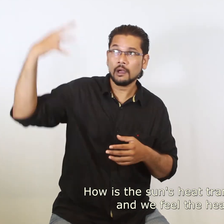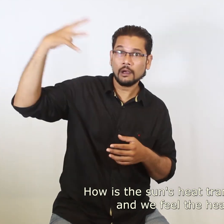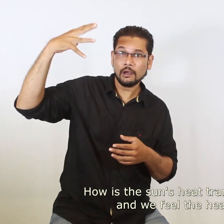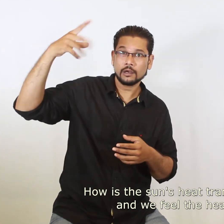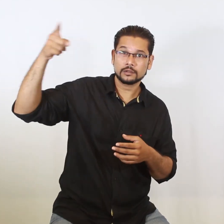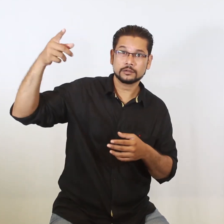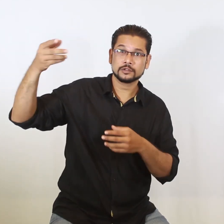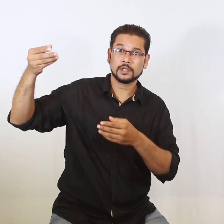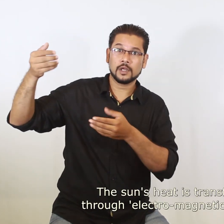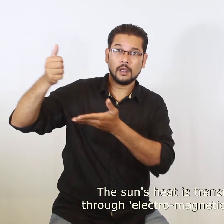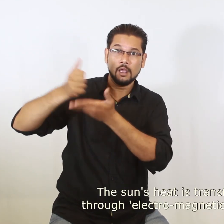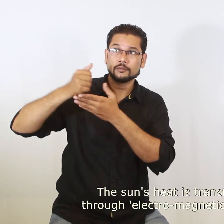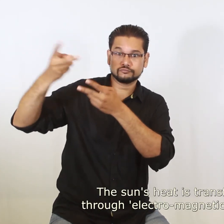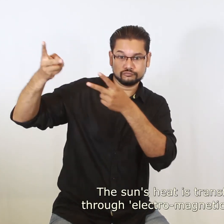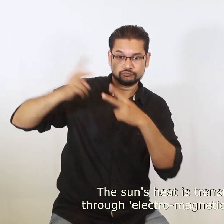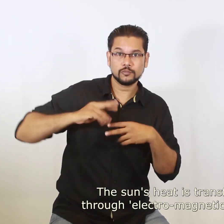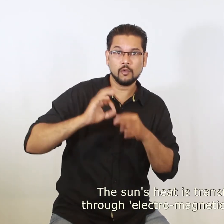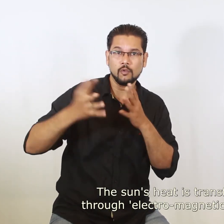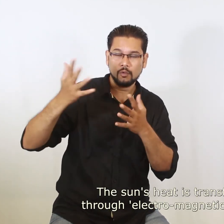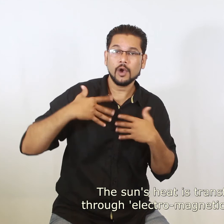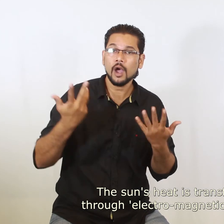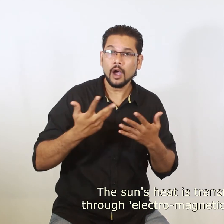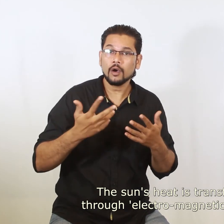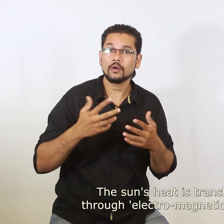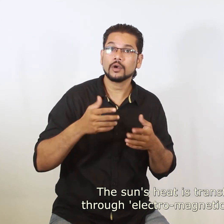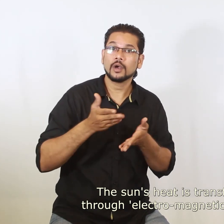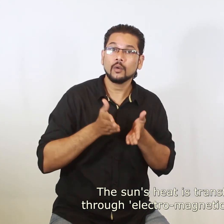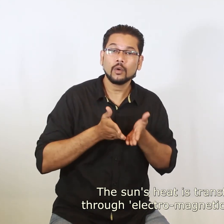The sun's heat is transferred through electromagnetic waves.